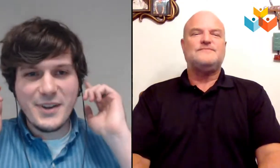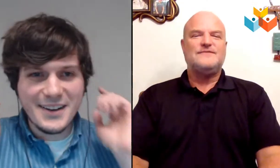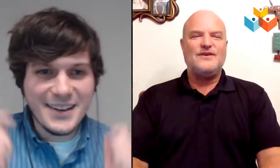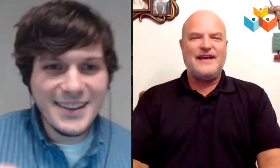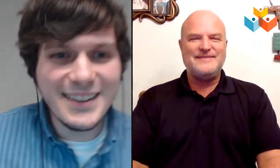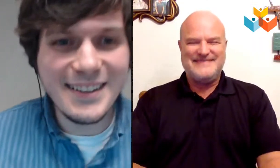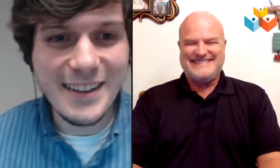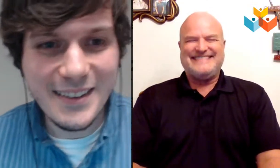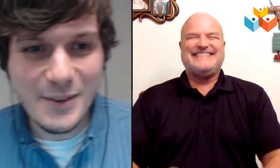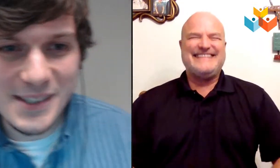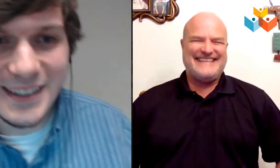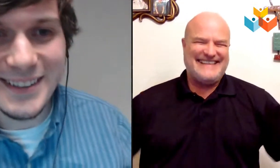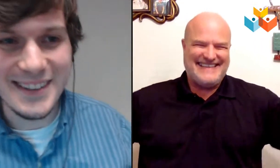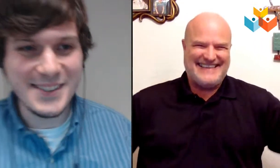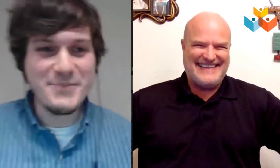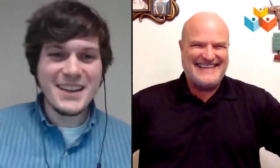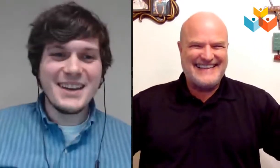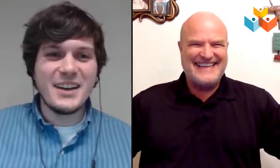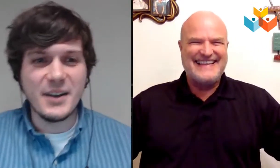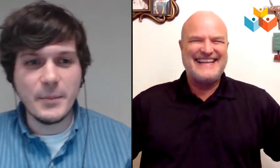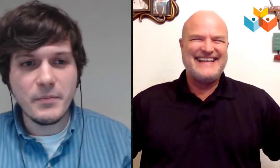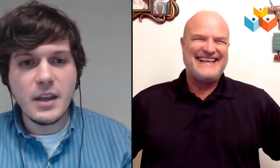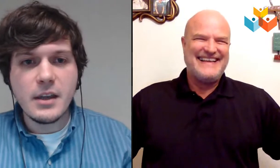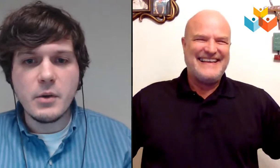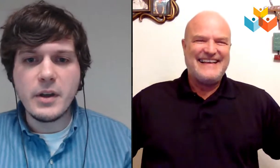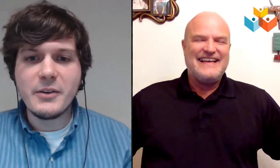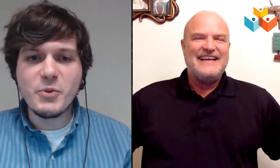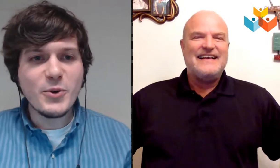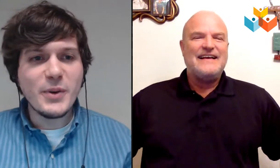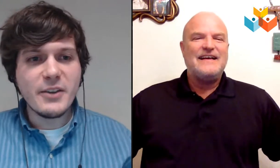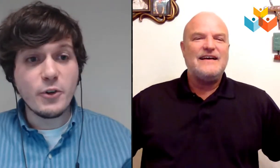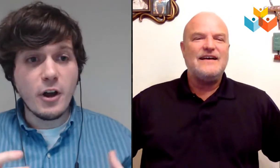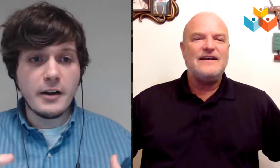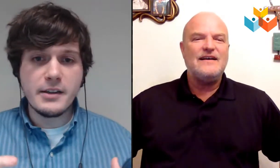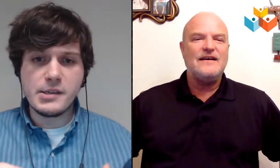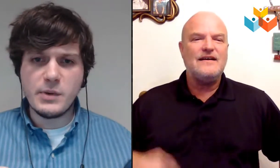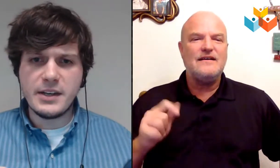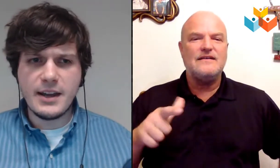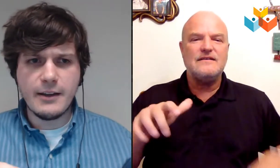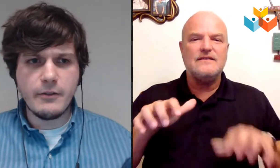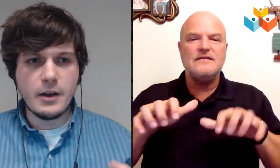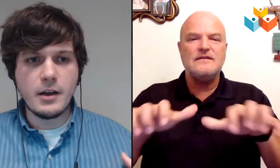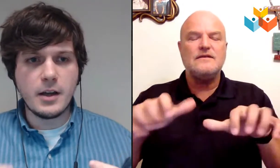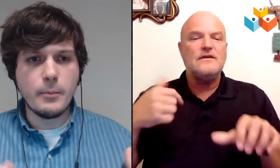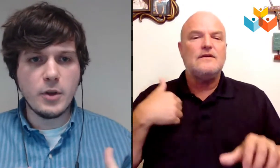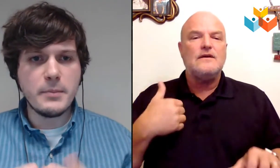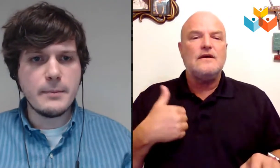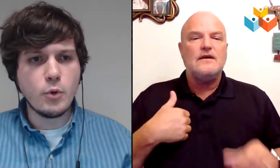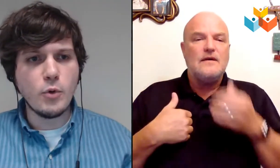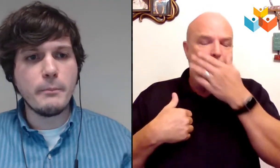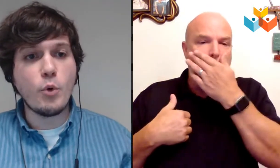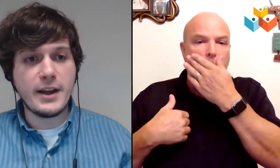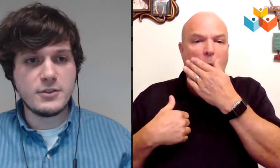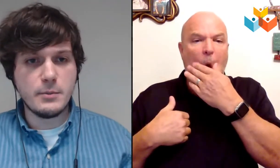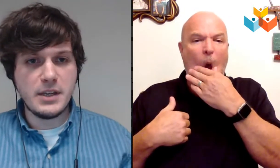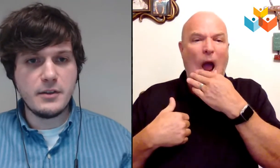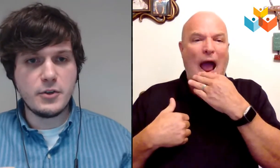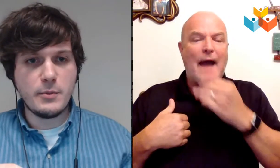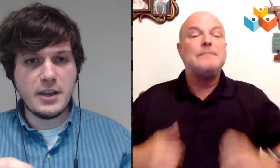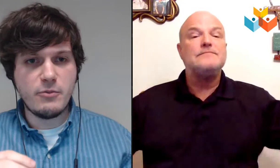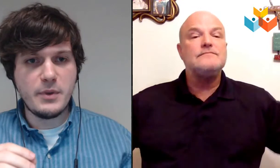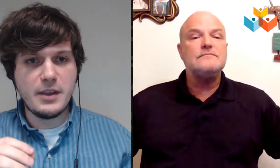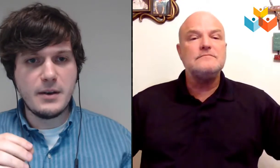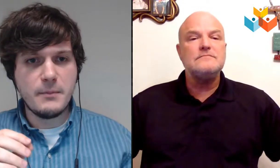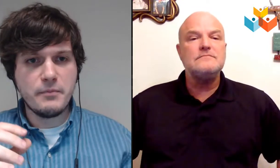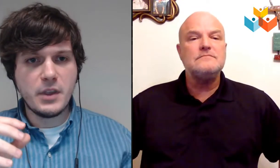Yes, thank you, Eddie. That was awesome. Real quick for the audience, we did have a couple of people point out to me that